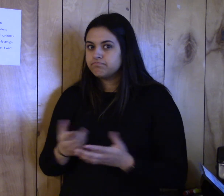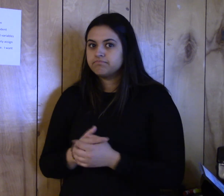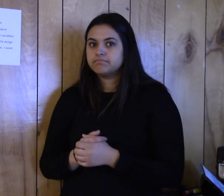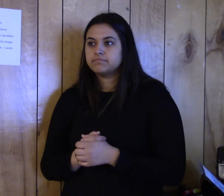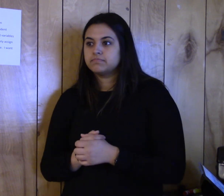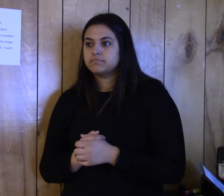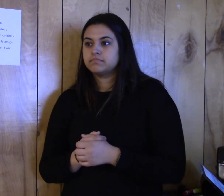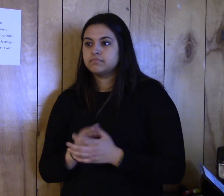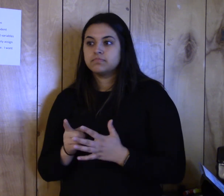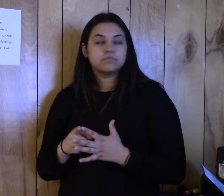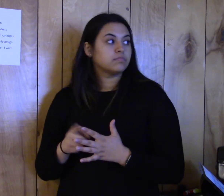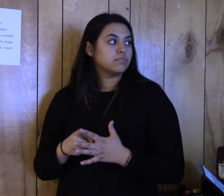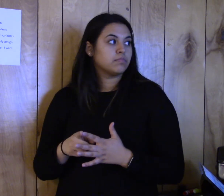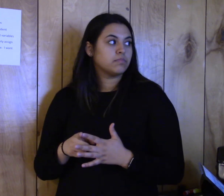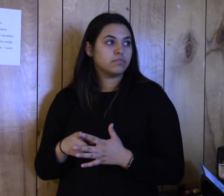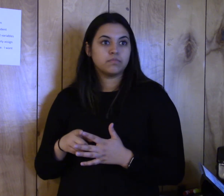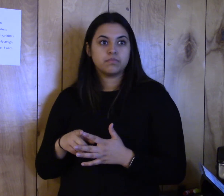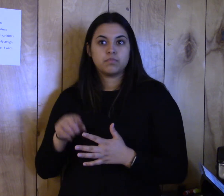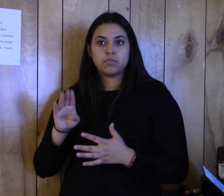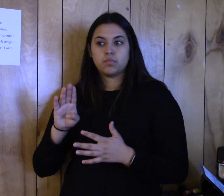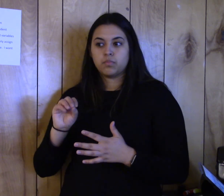Bows. Yeah, bow and arrow.